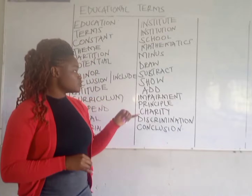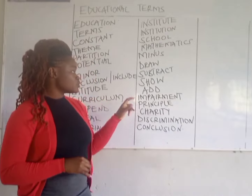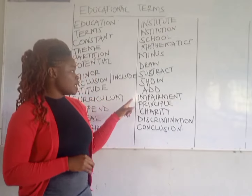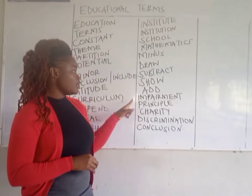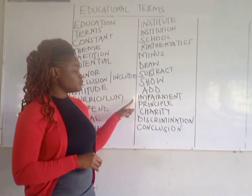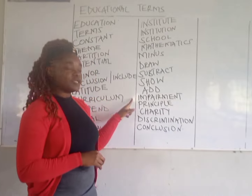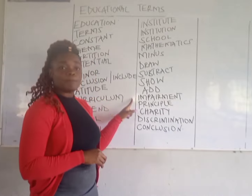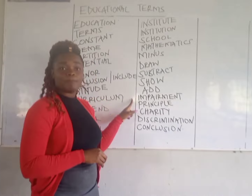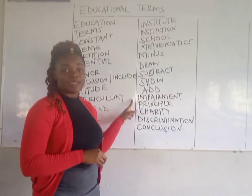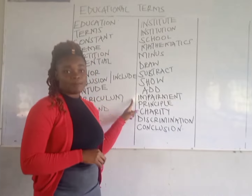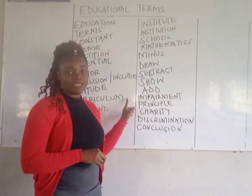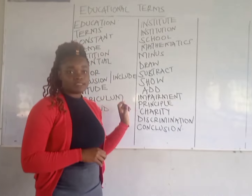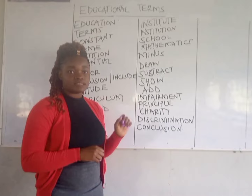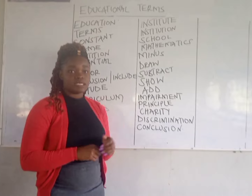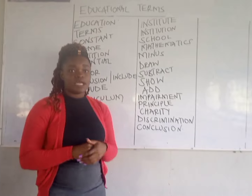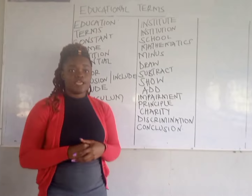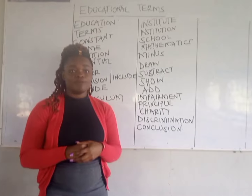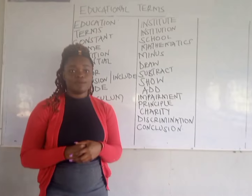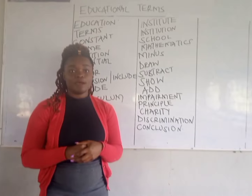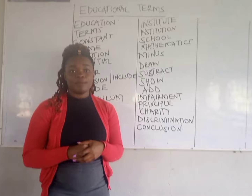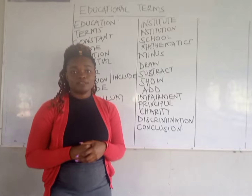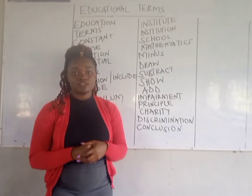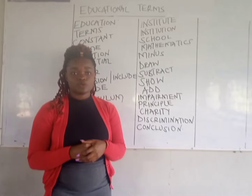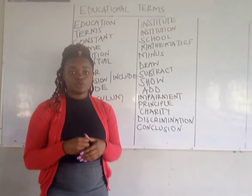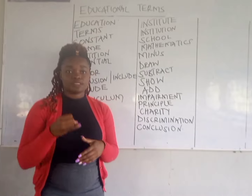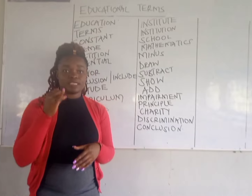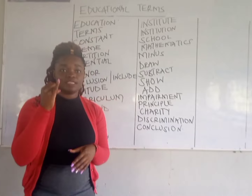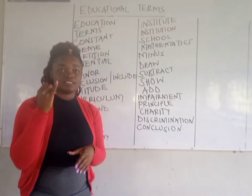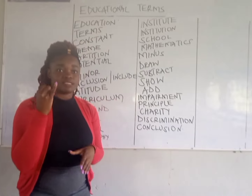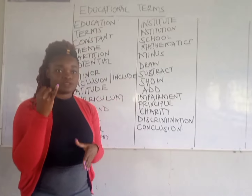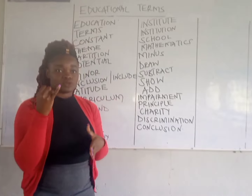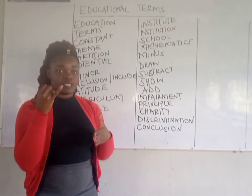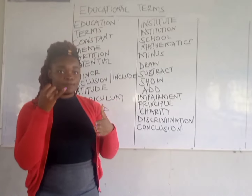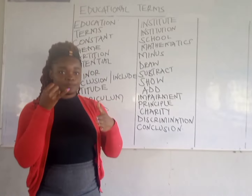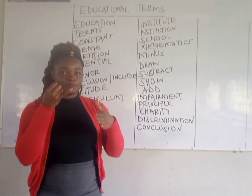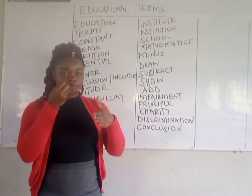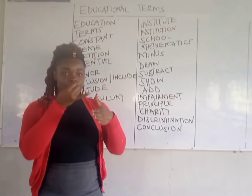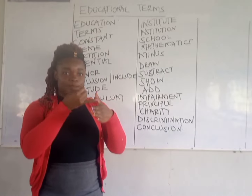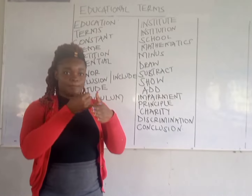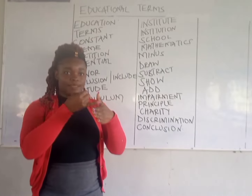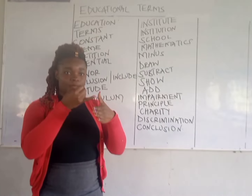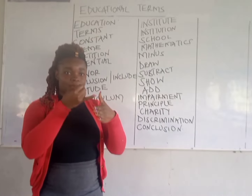we have impairment. Impairment, we sign it this way. Impairment.